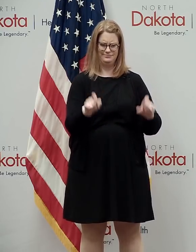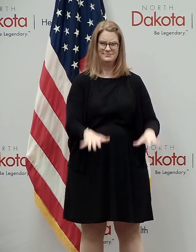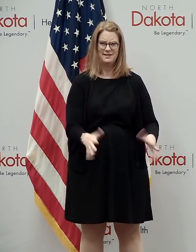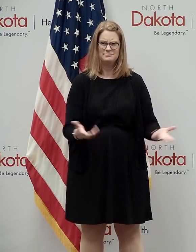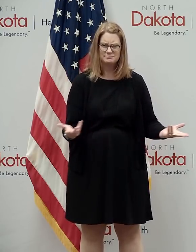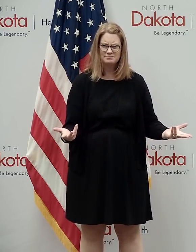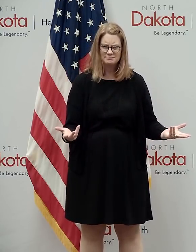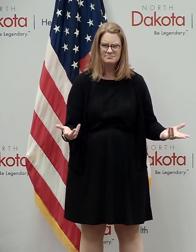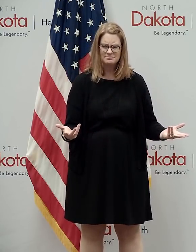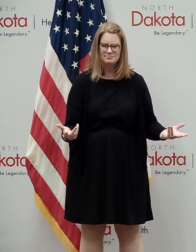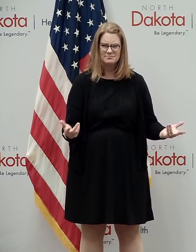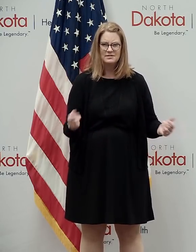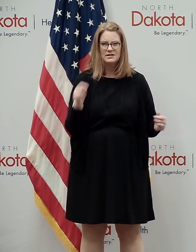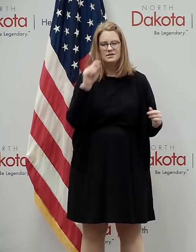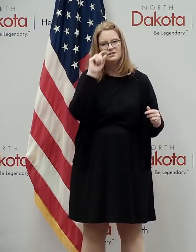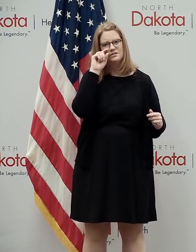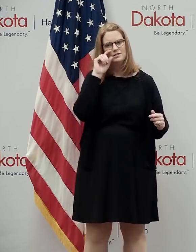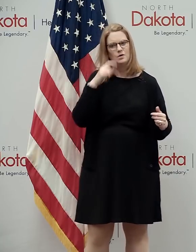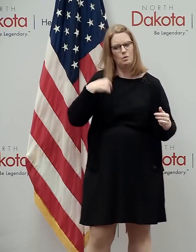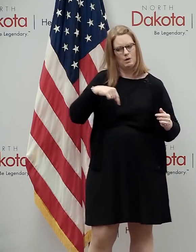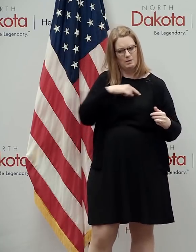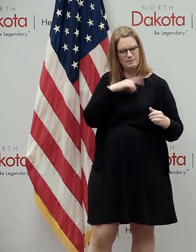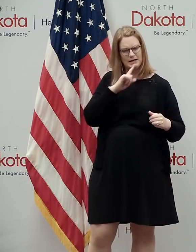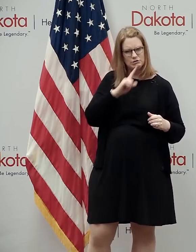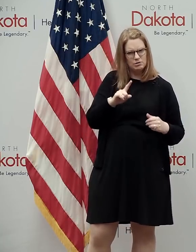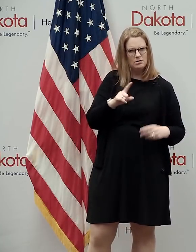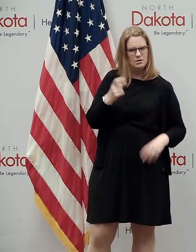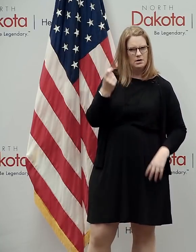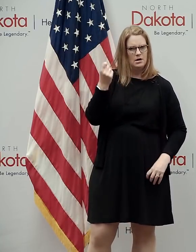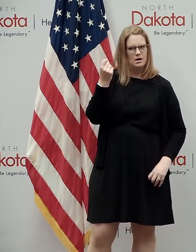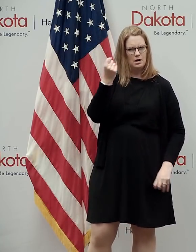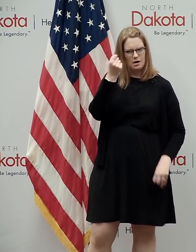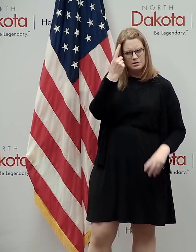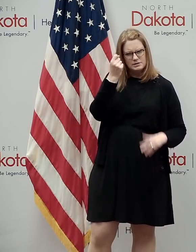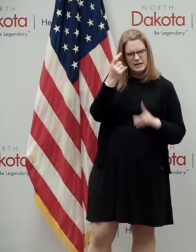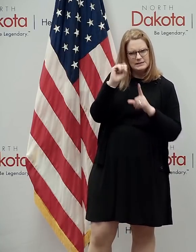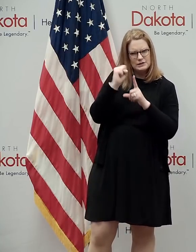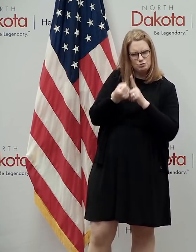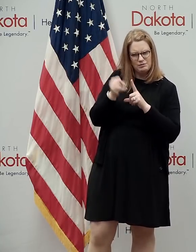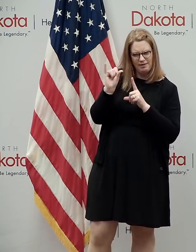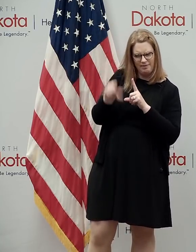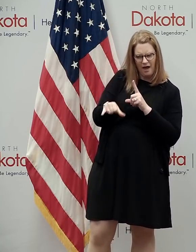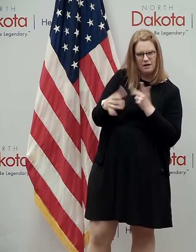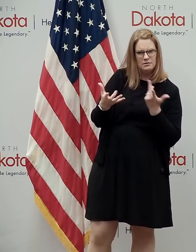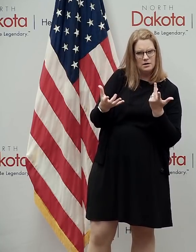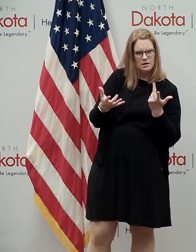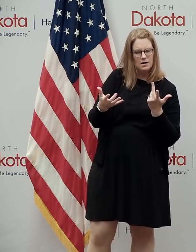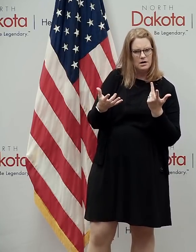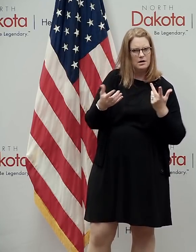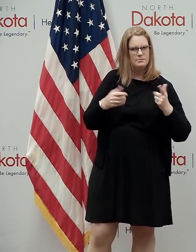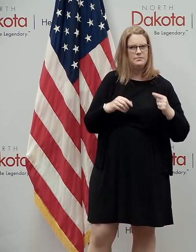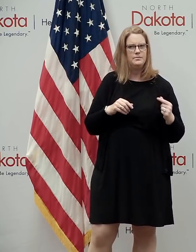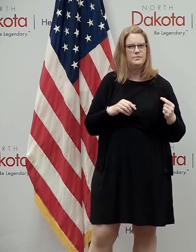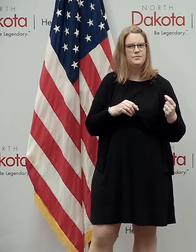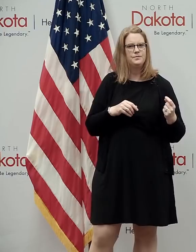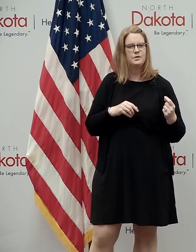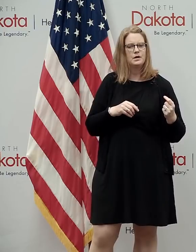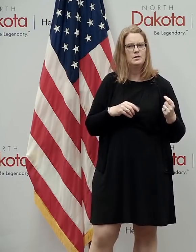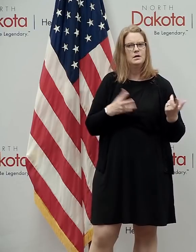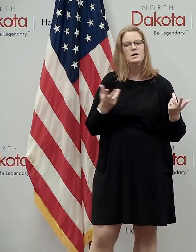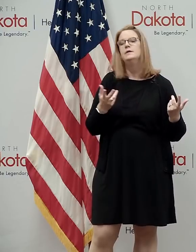that that we understand the situation, we understand what's happening. And this is different than I understand that if